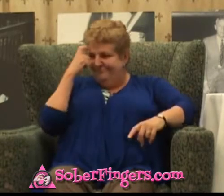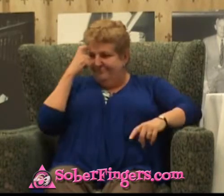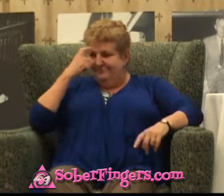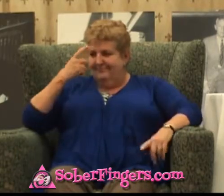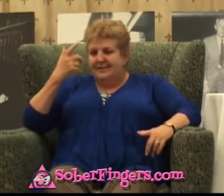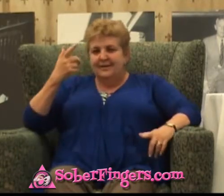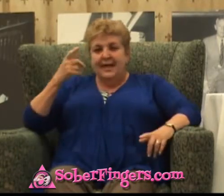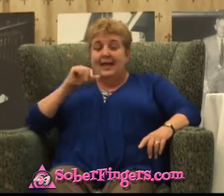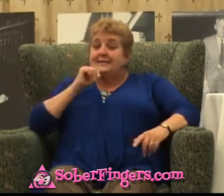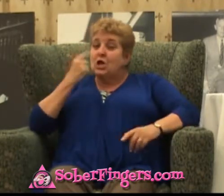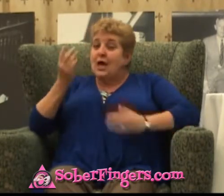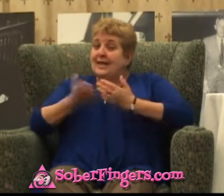You know, I've had my moments.